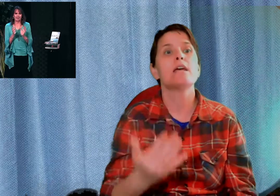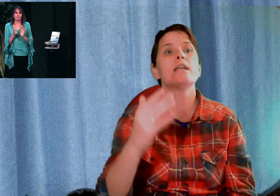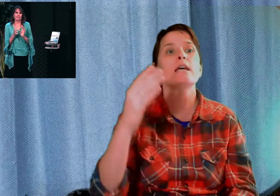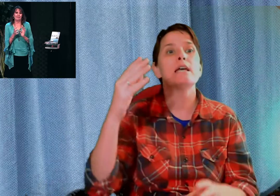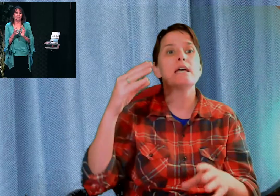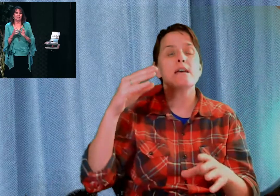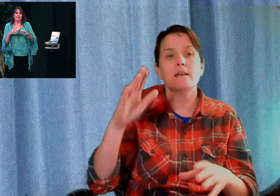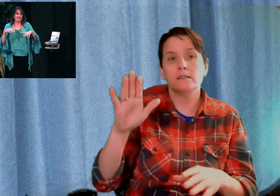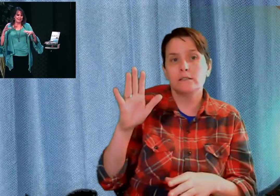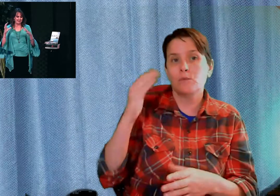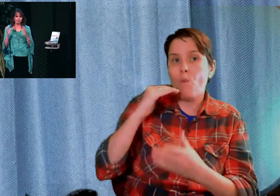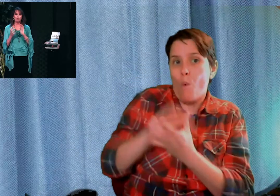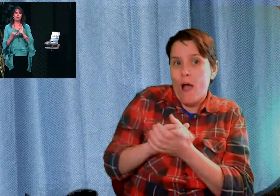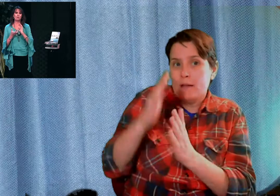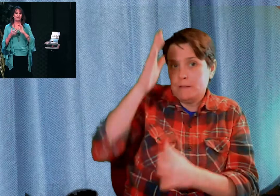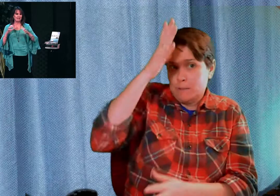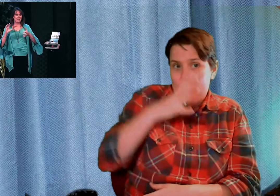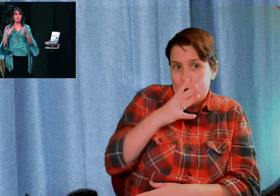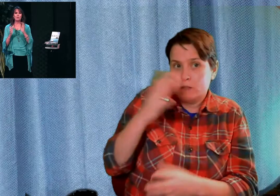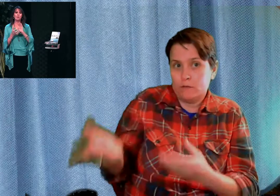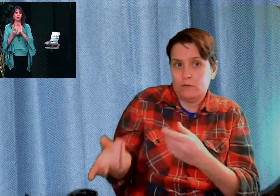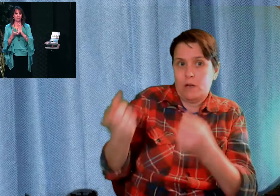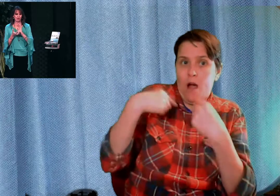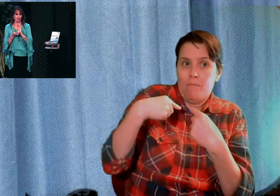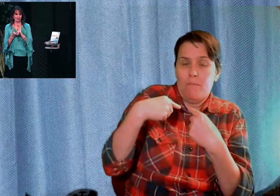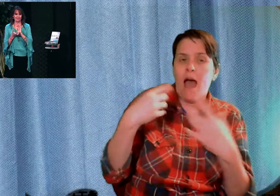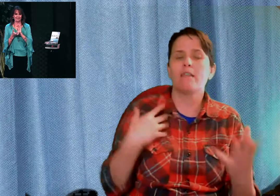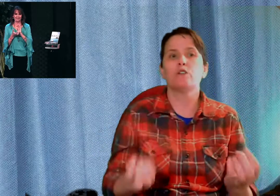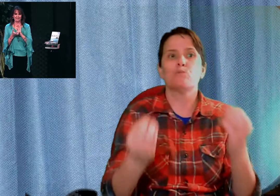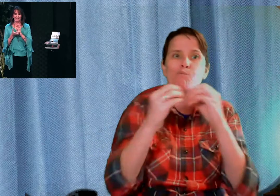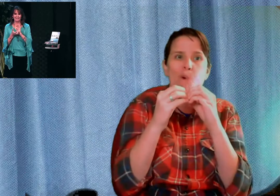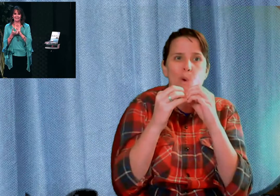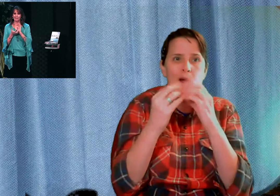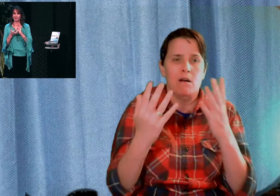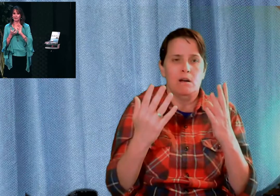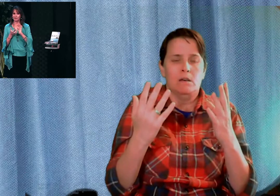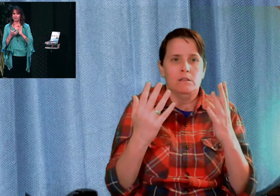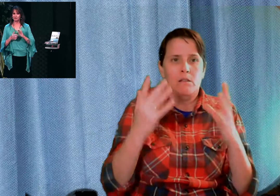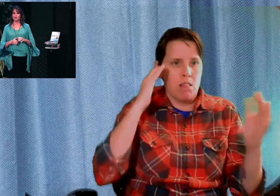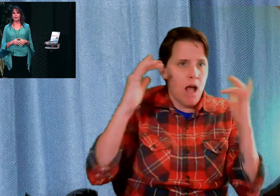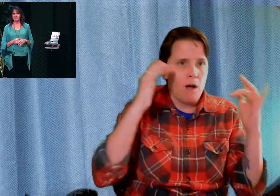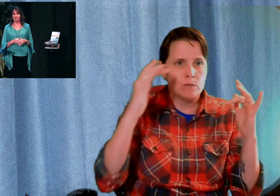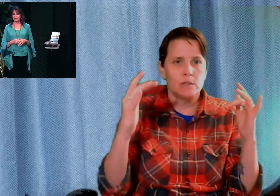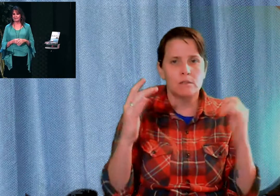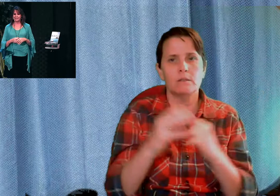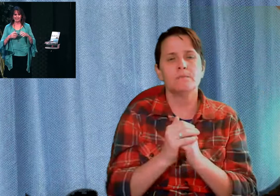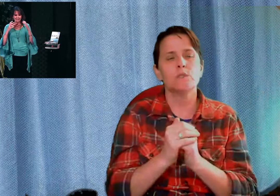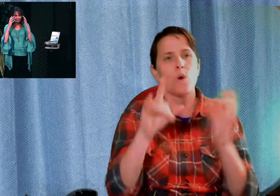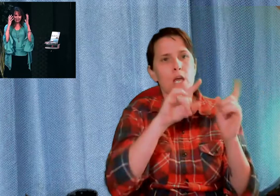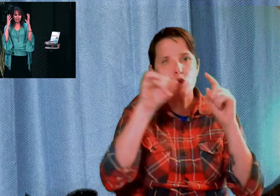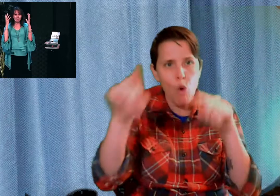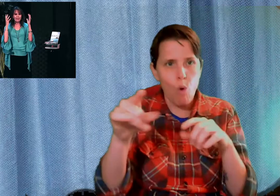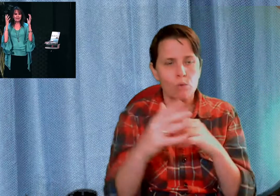less space and more messy and more noisy. So he goes to a wise man and he